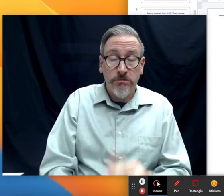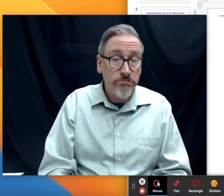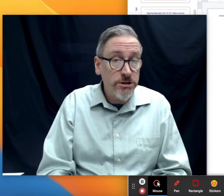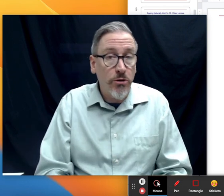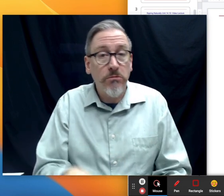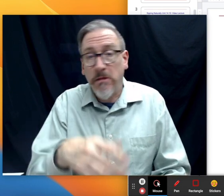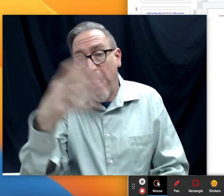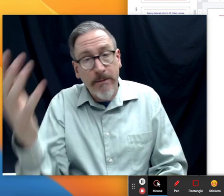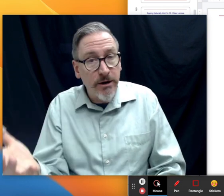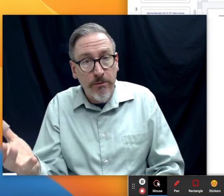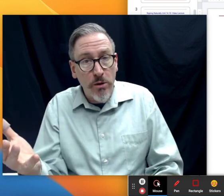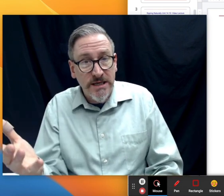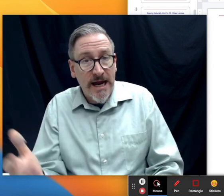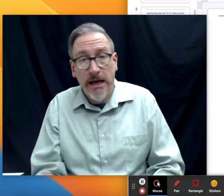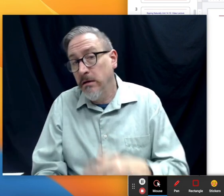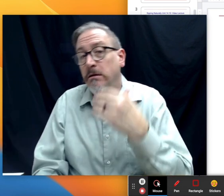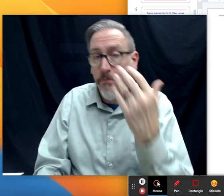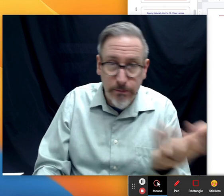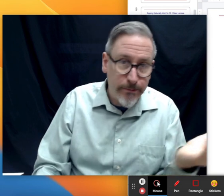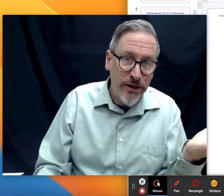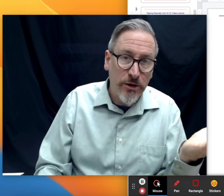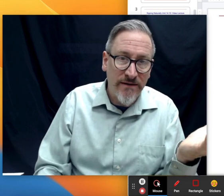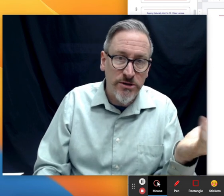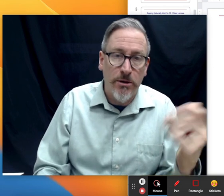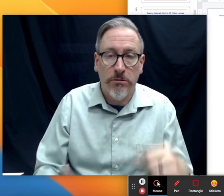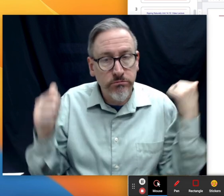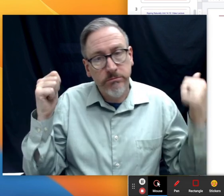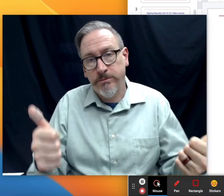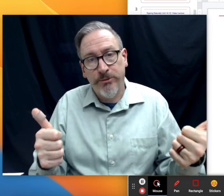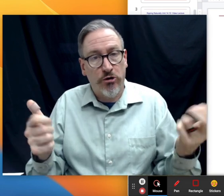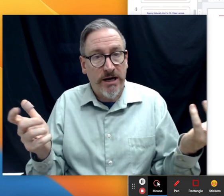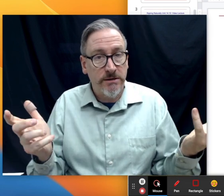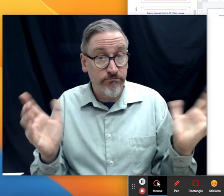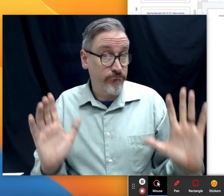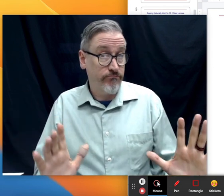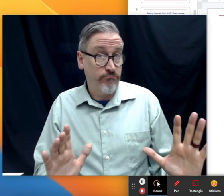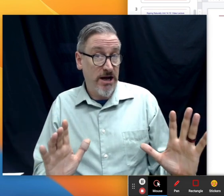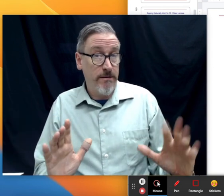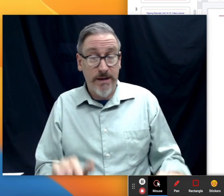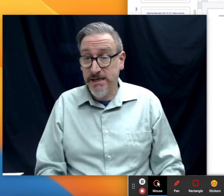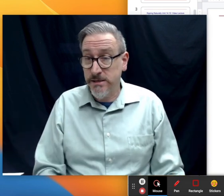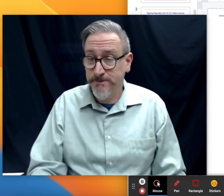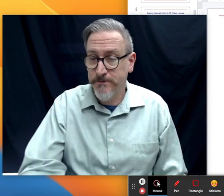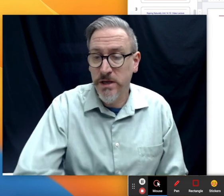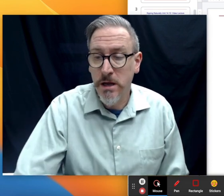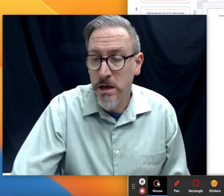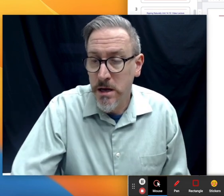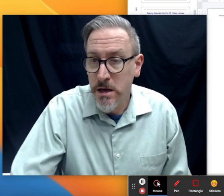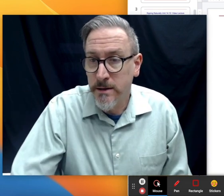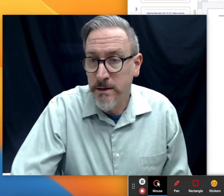Thank you. So I'm going to mow today, but you can have it tomorrow. Great. Okay, make sense?